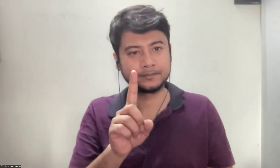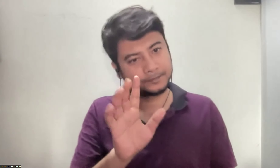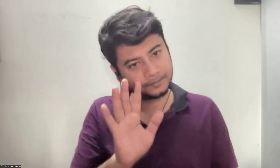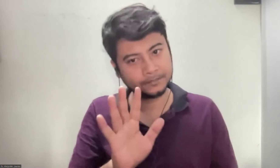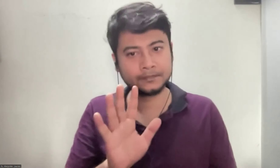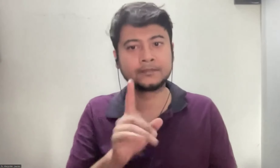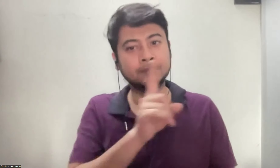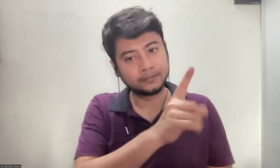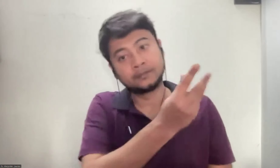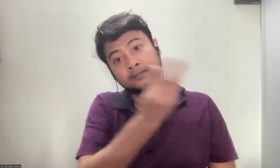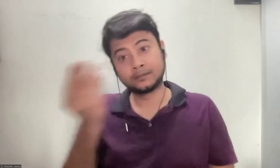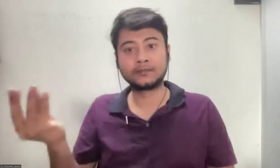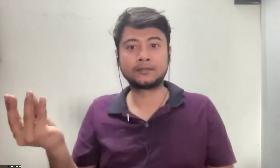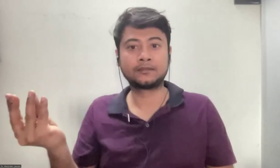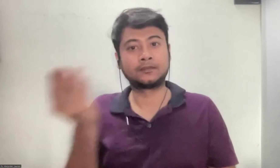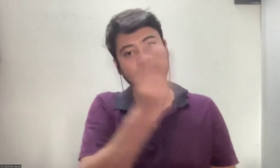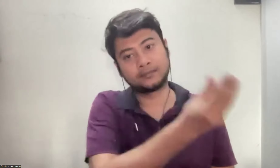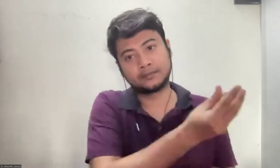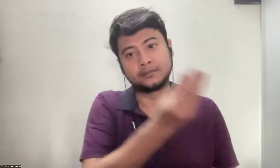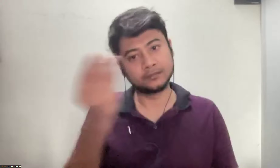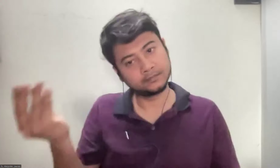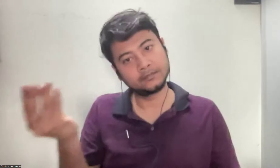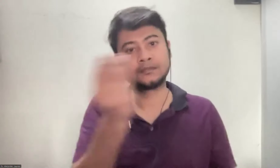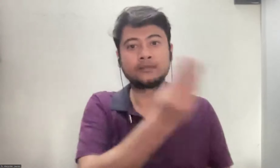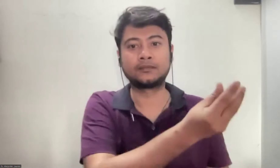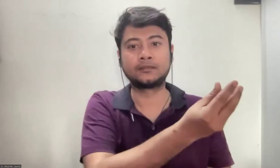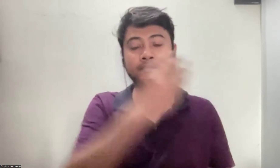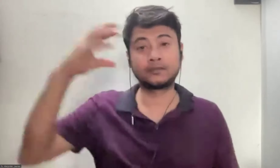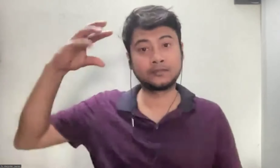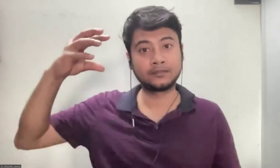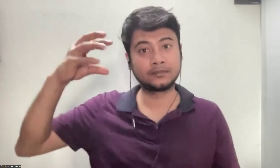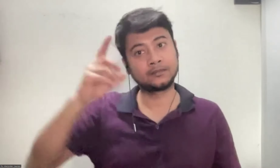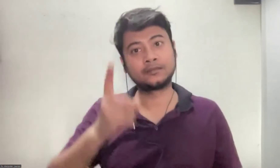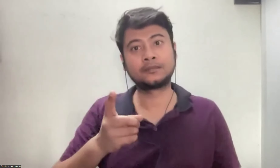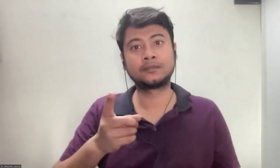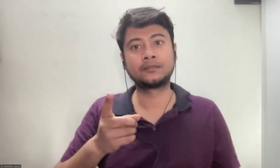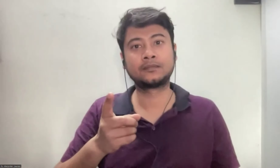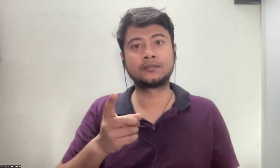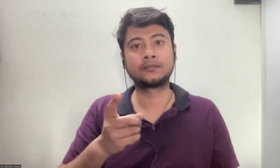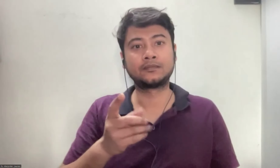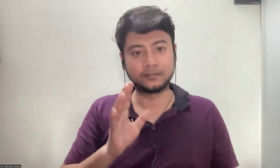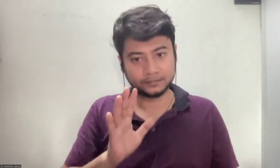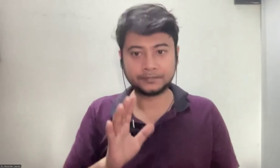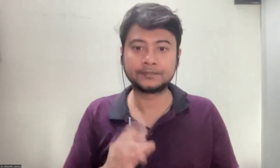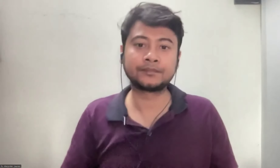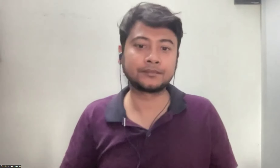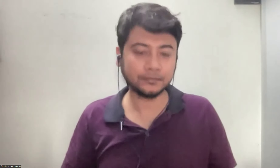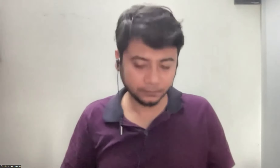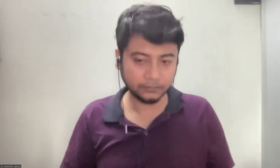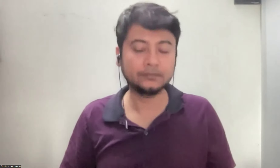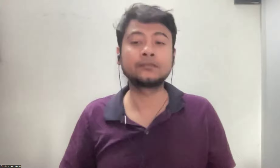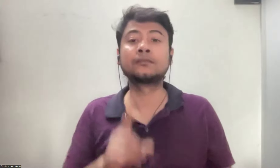not offer it to anybody else. So this has to be very, very clearly understood.